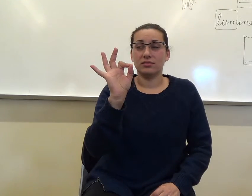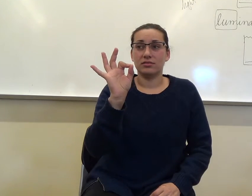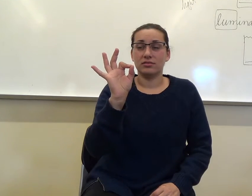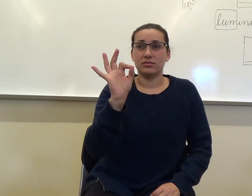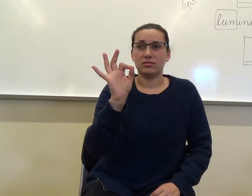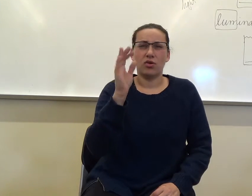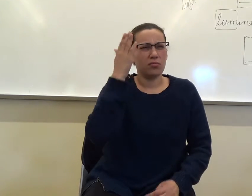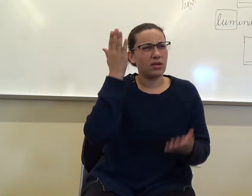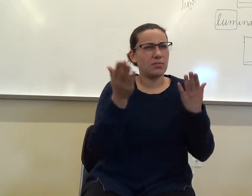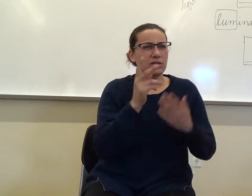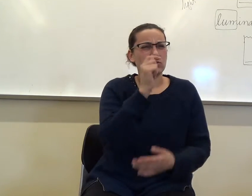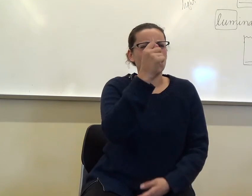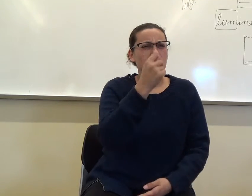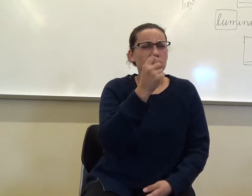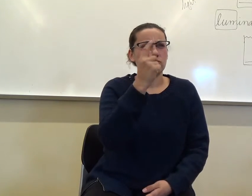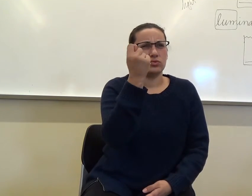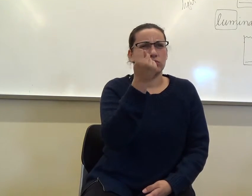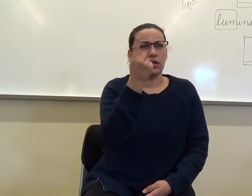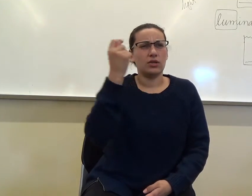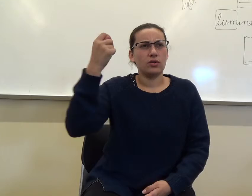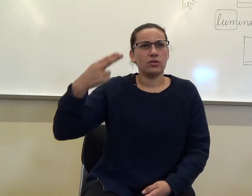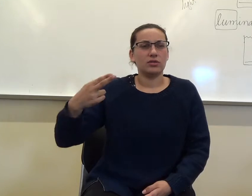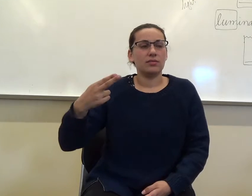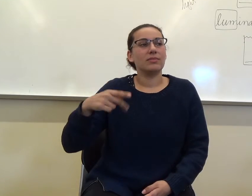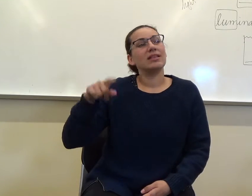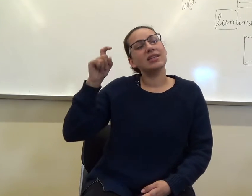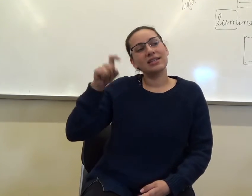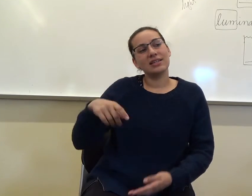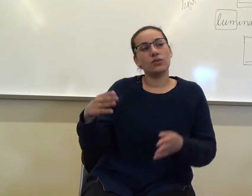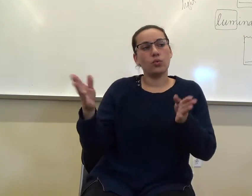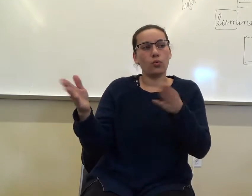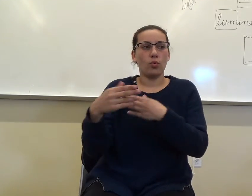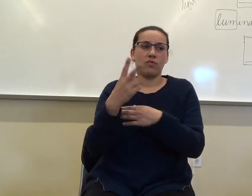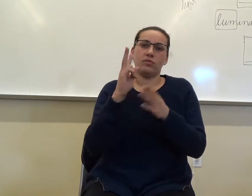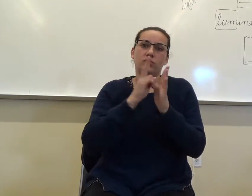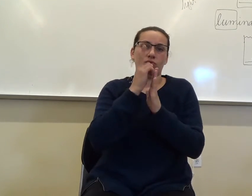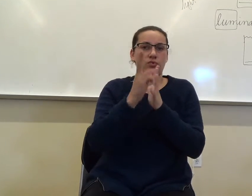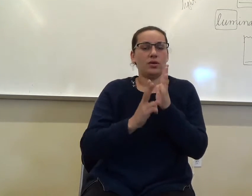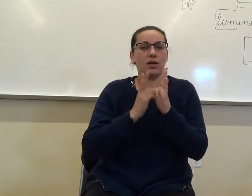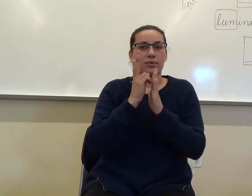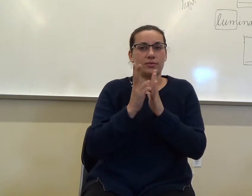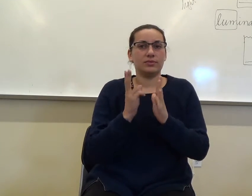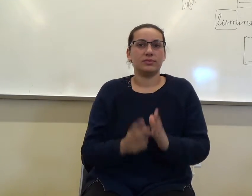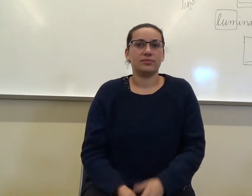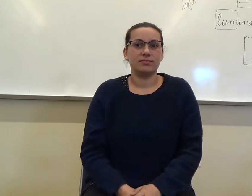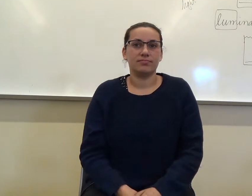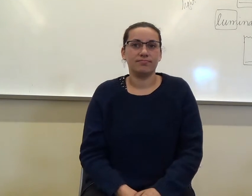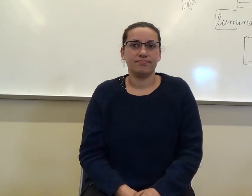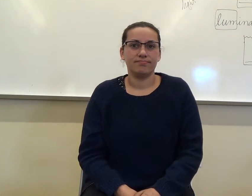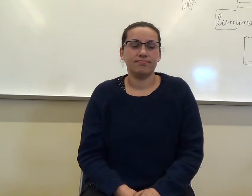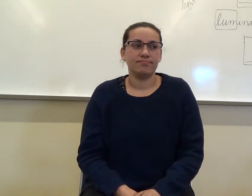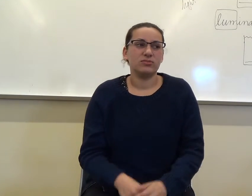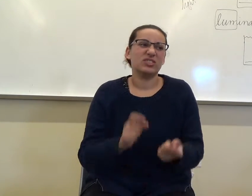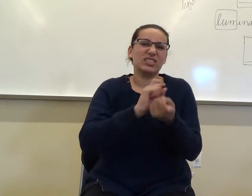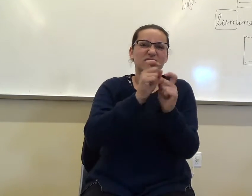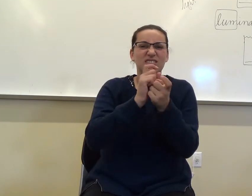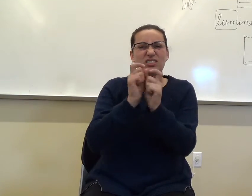Thursday. They need to have the room for 2 hours on this week to give the final exam. So they readjust all of the